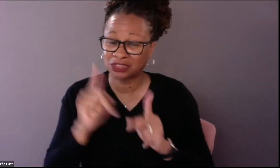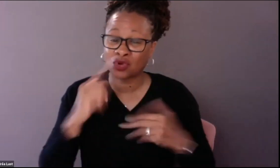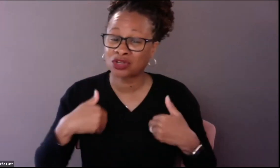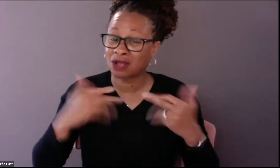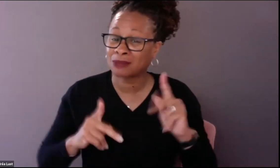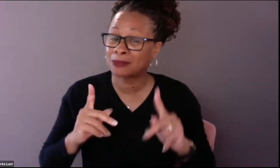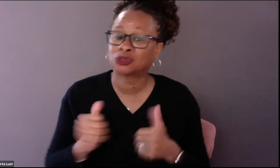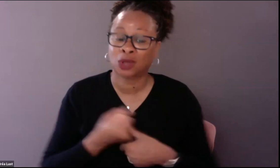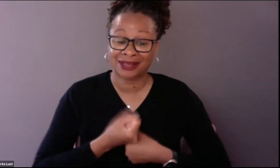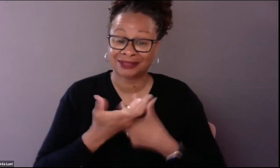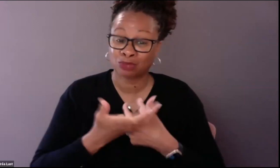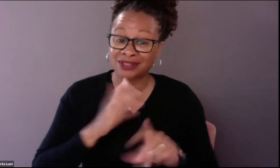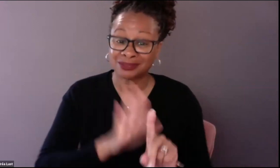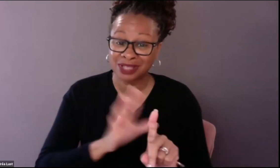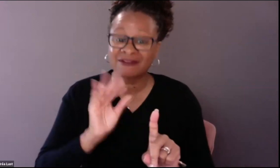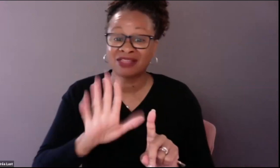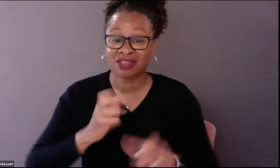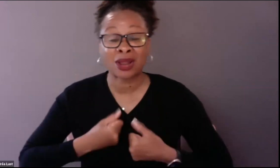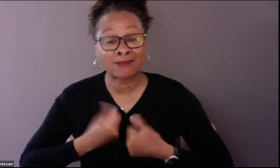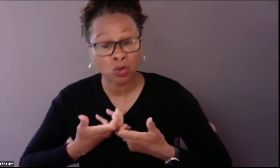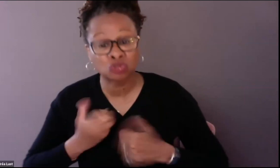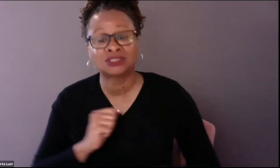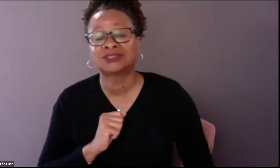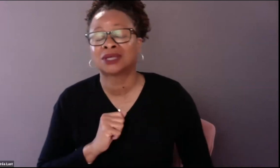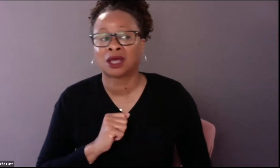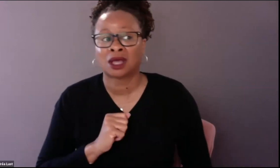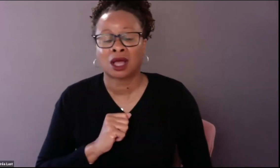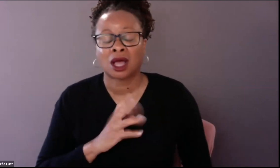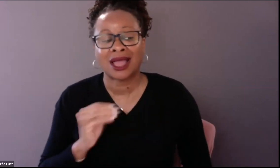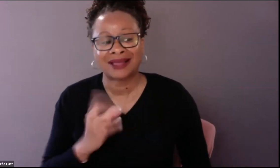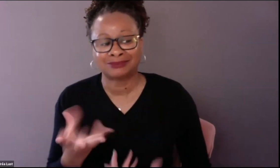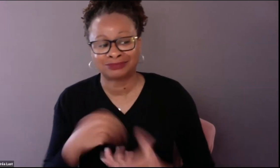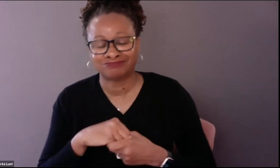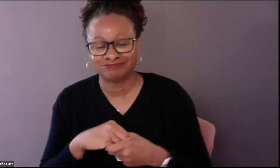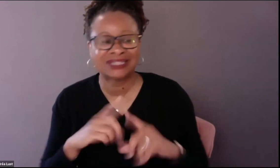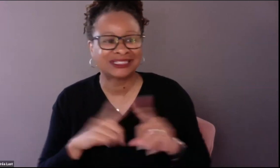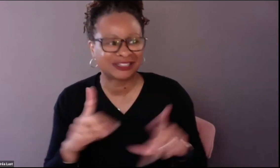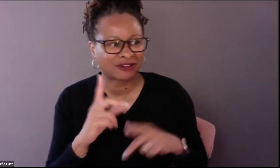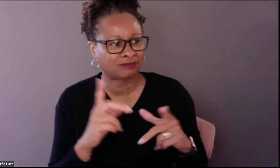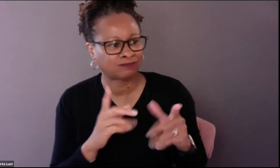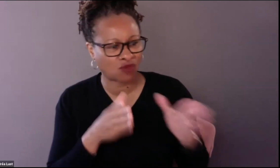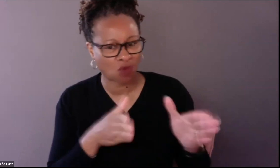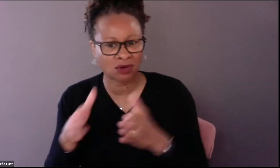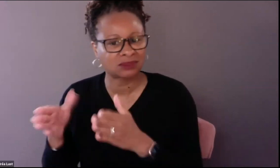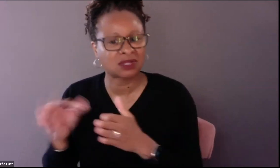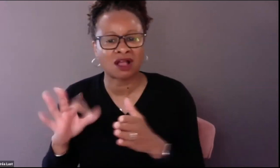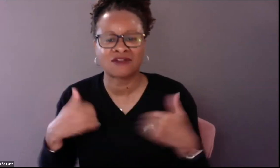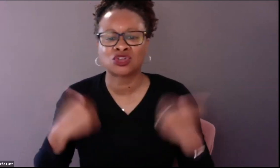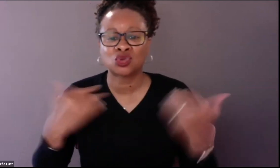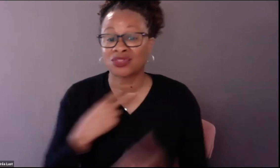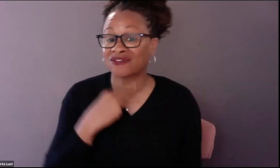express their emotions and engage in forms of youth voice. Oh